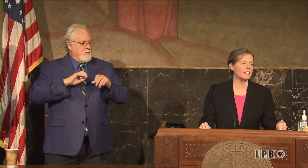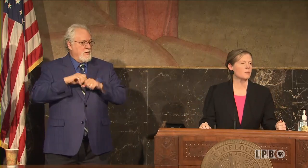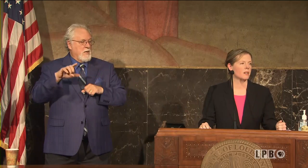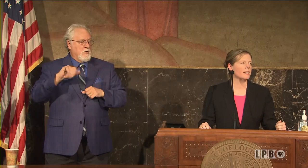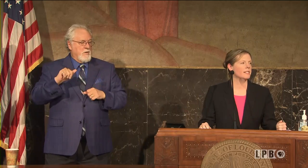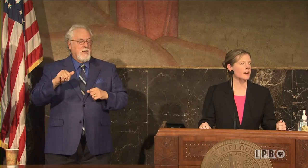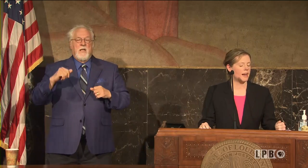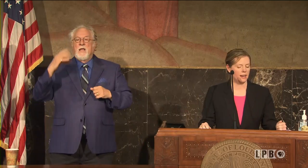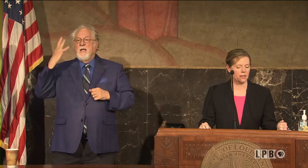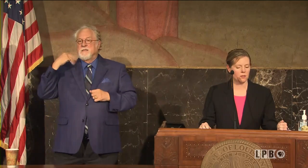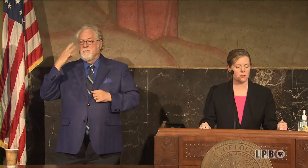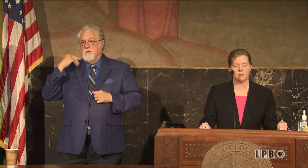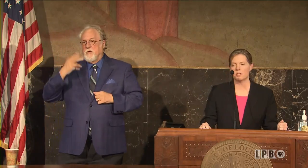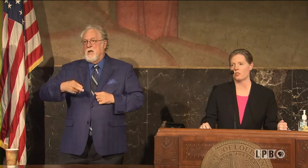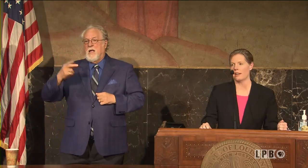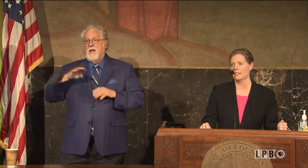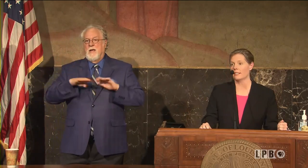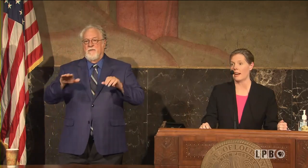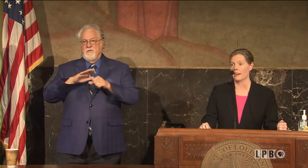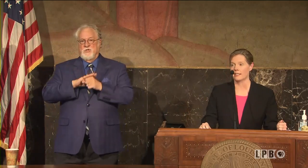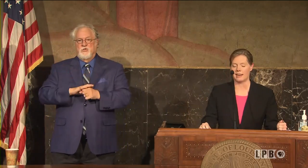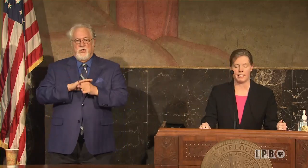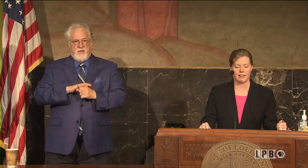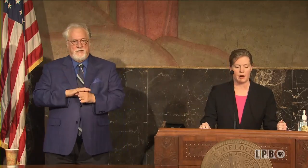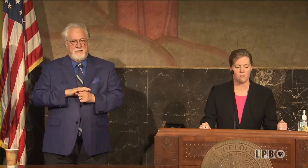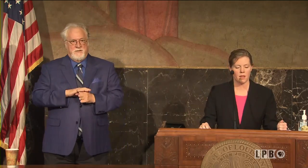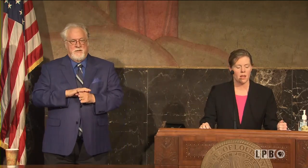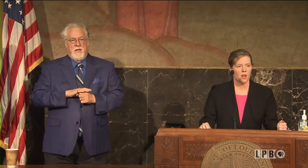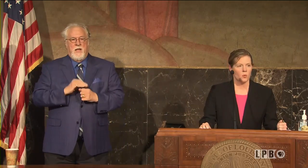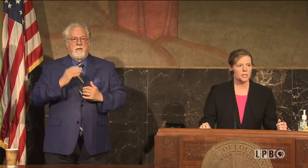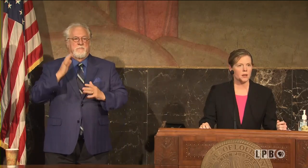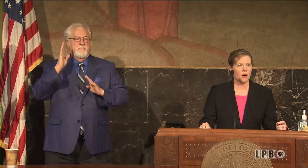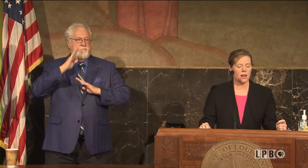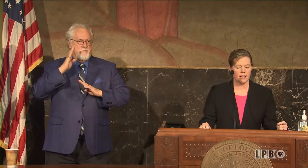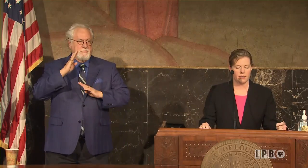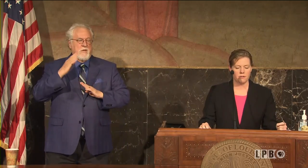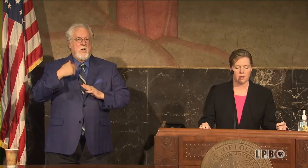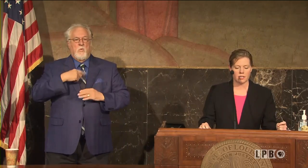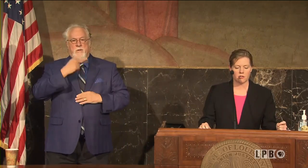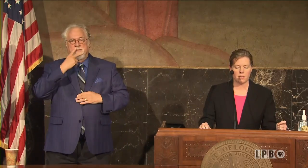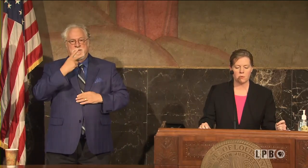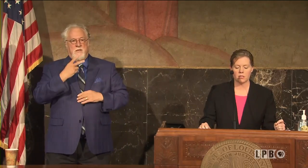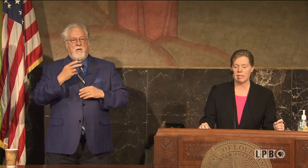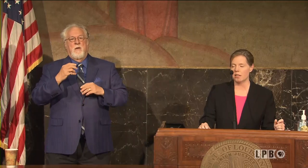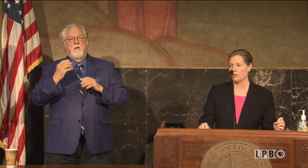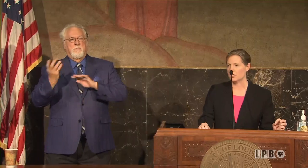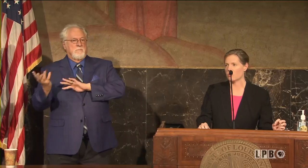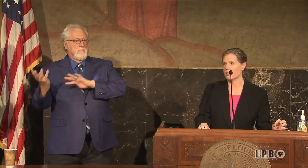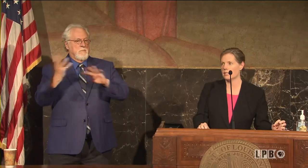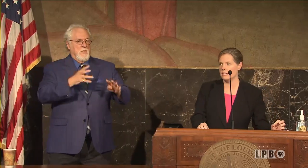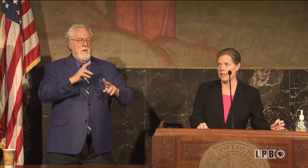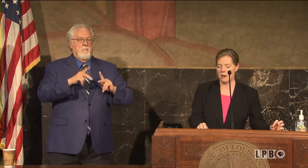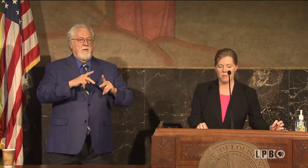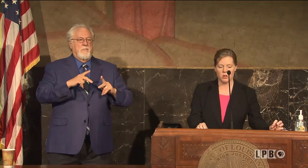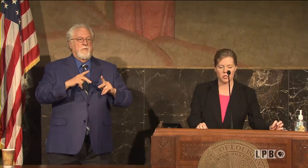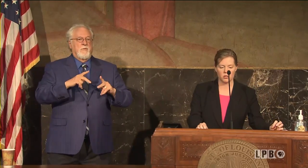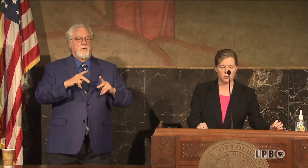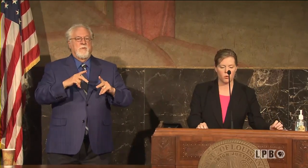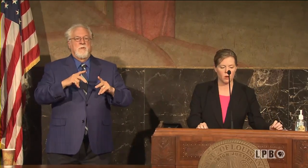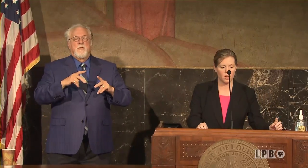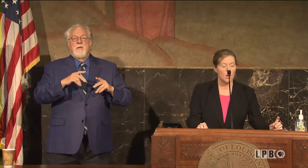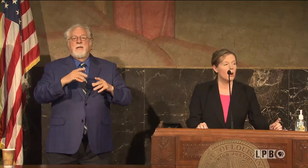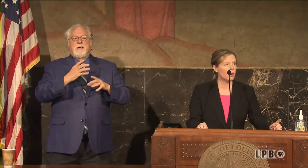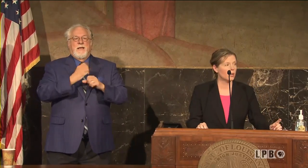now are experiencing high levels of stress and anxiety. We saw an influx of people seeking resources and